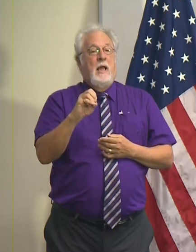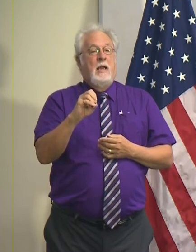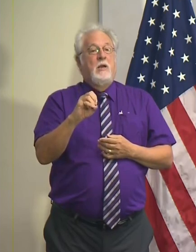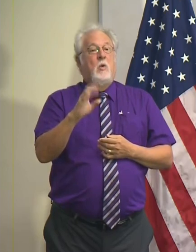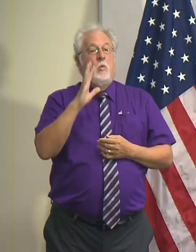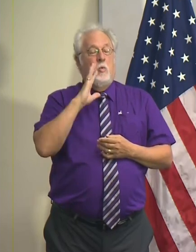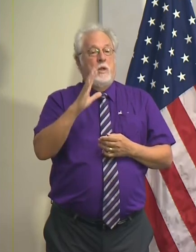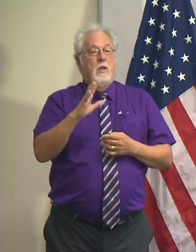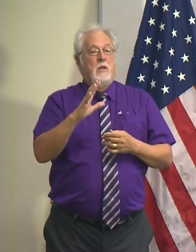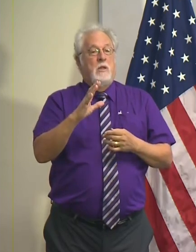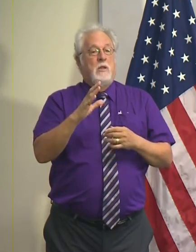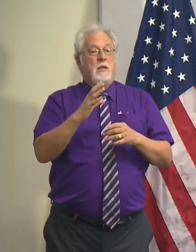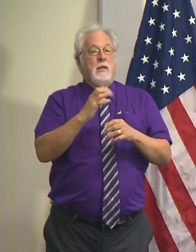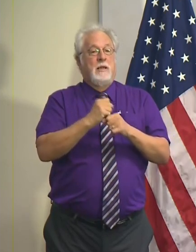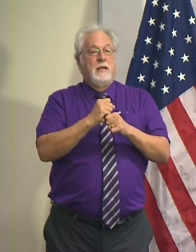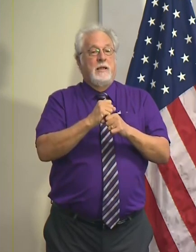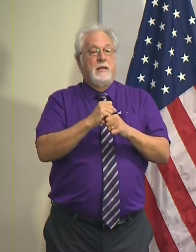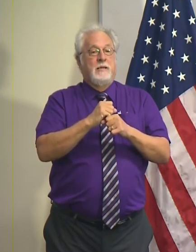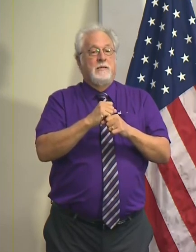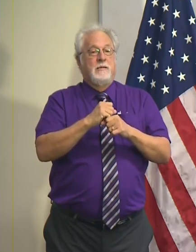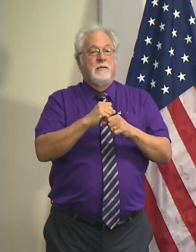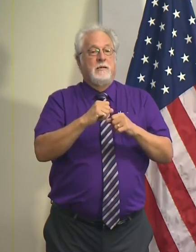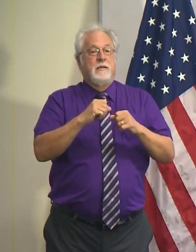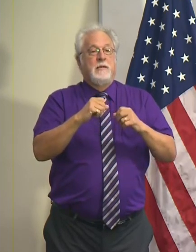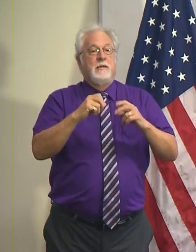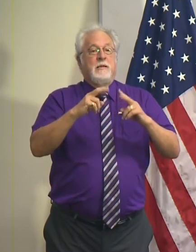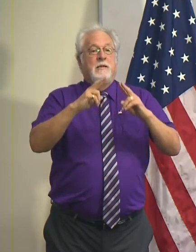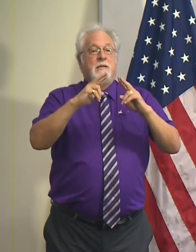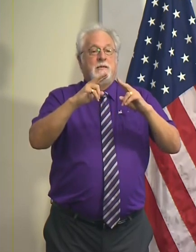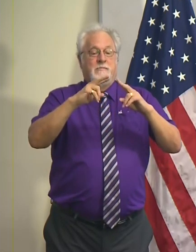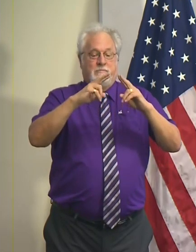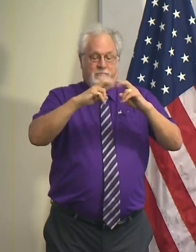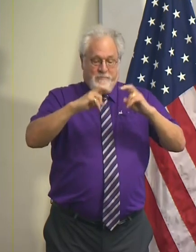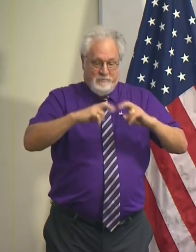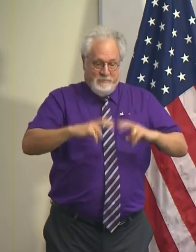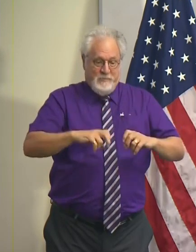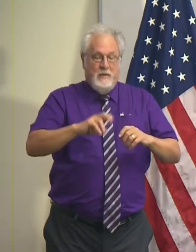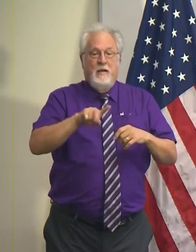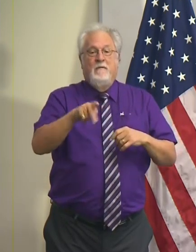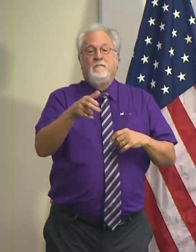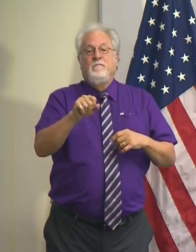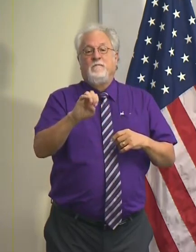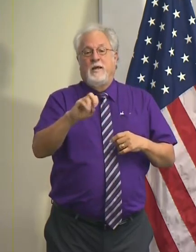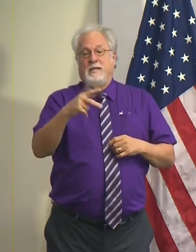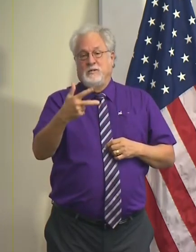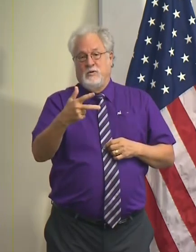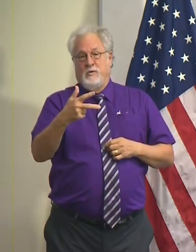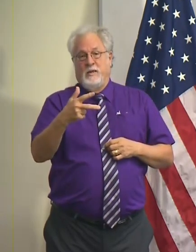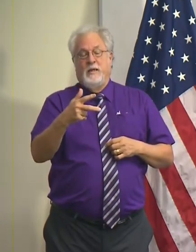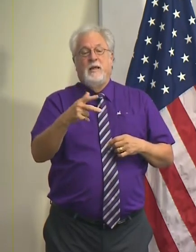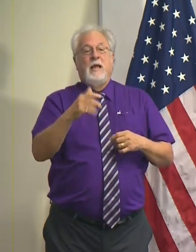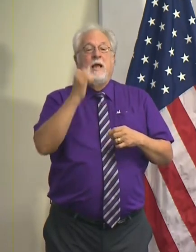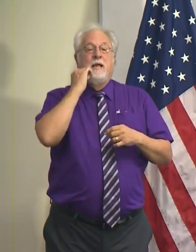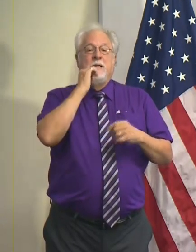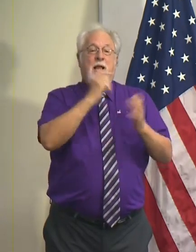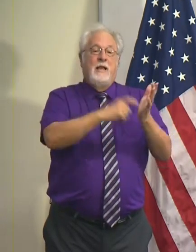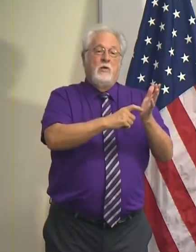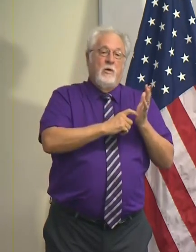we will get deep into the weeds with you all about Phase 3, the gating